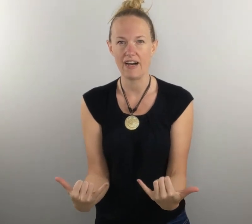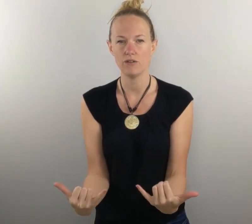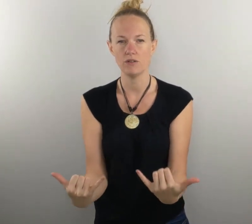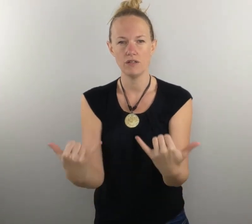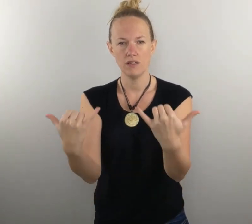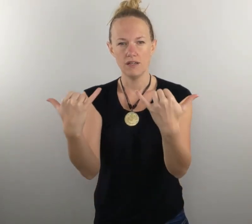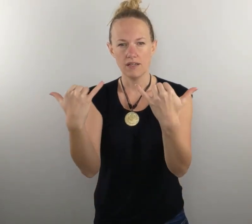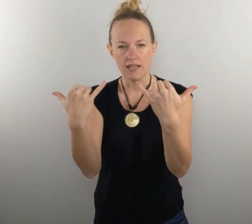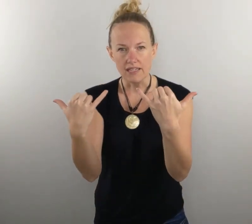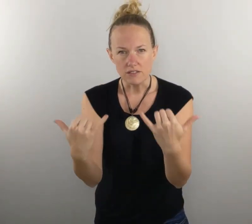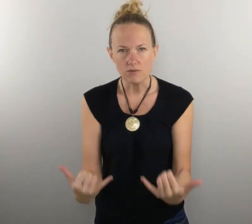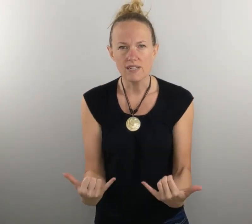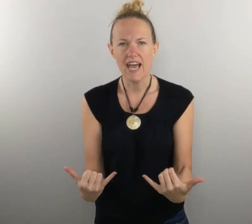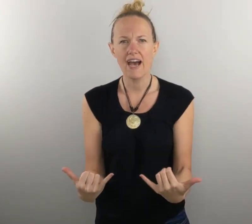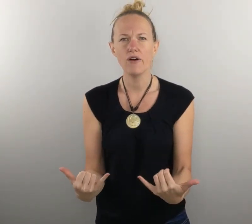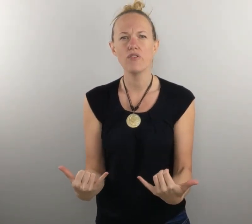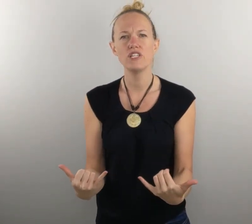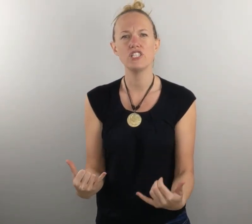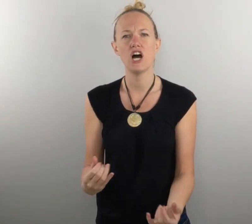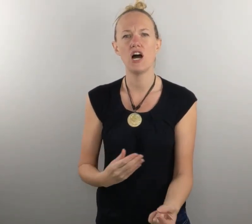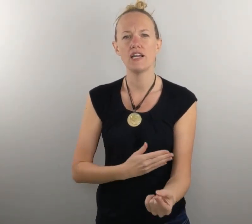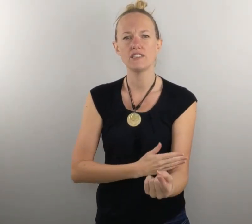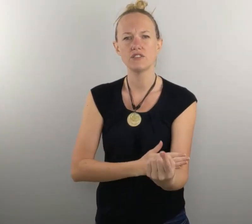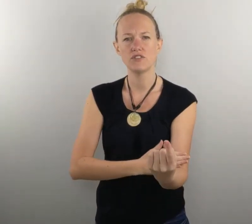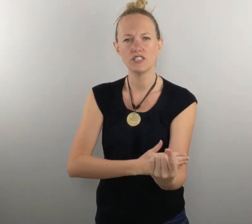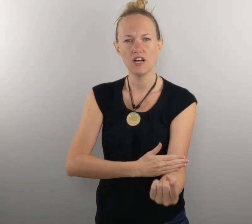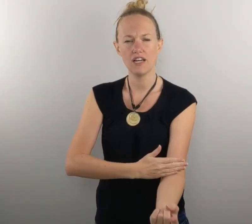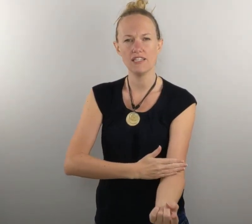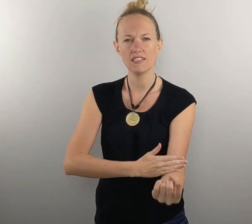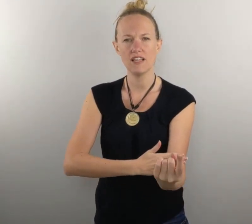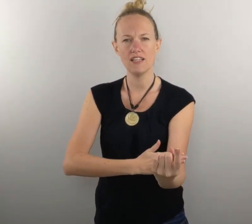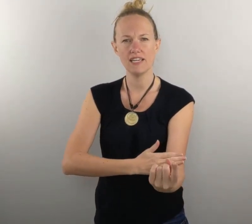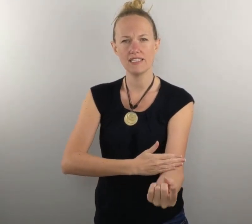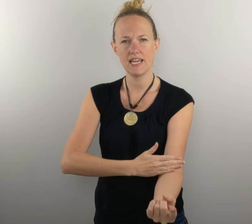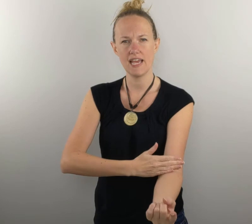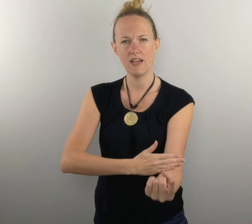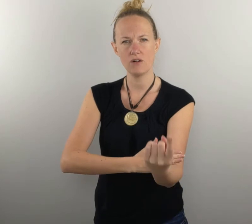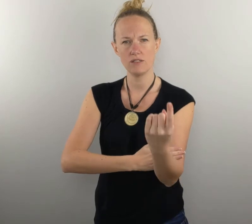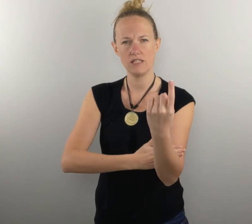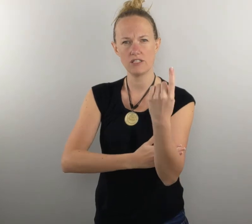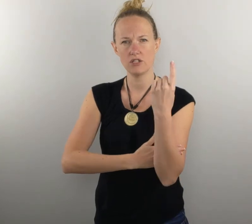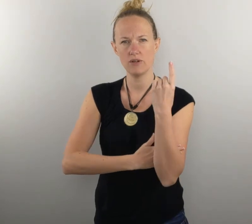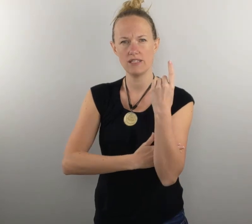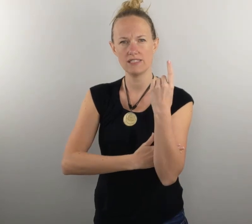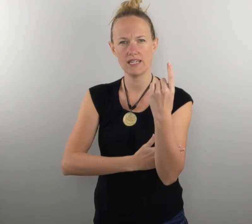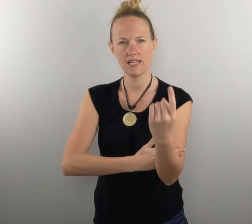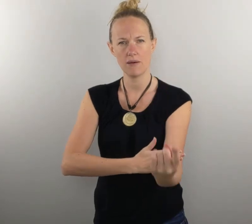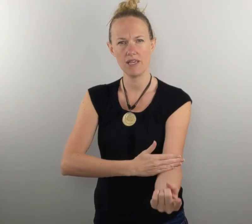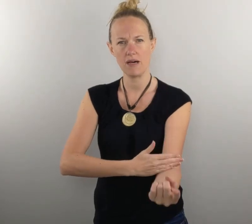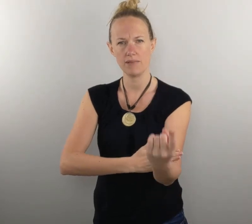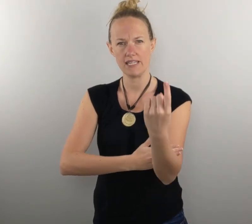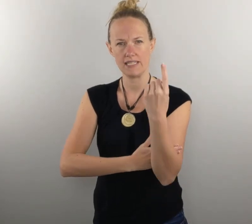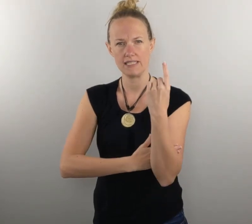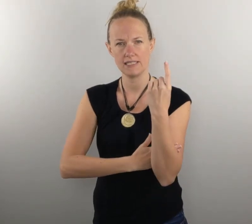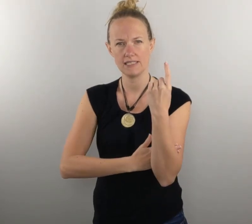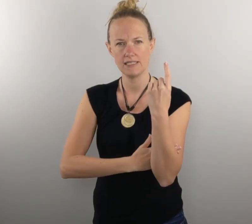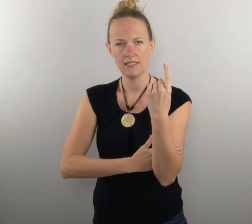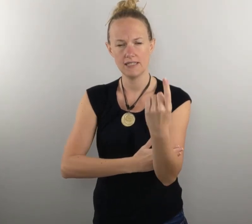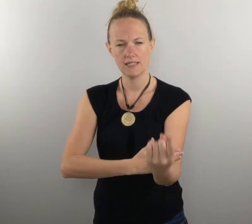Now. Okay, so now the dawn. So for dawn, it's a lot like day, only you're showing the sun coming up like this.